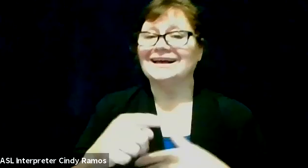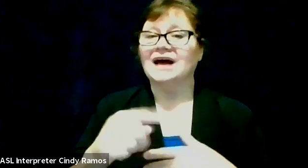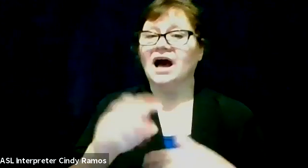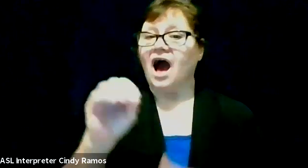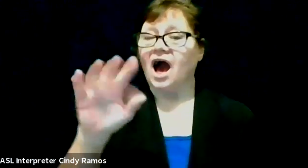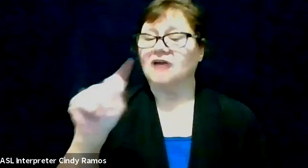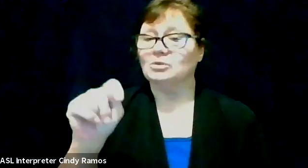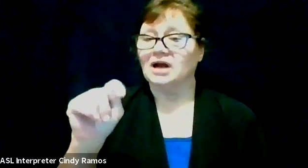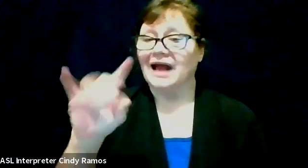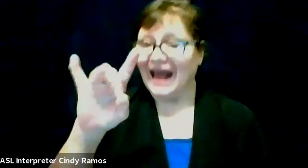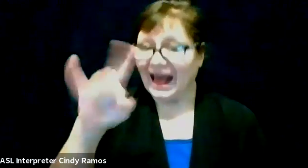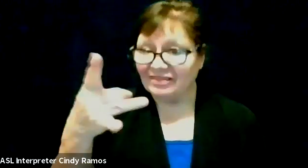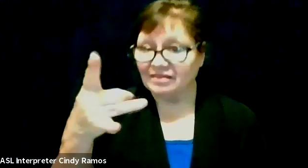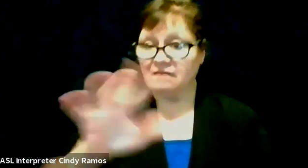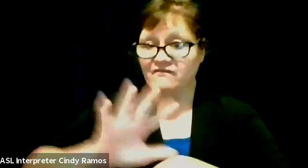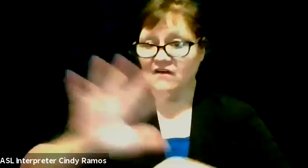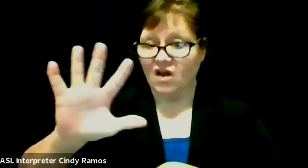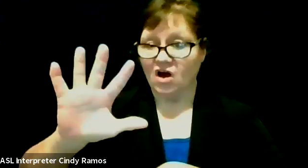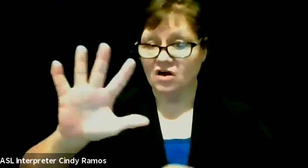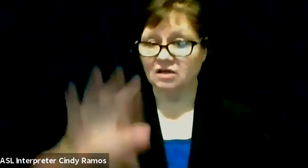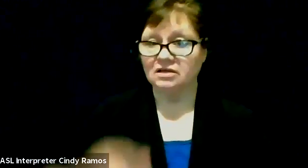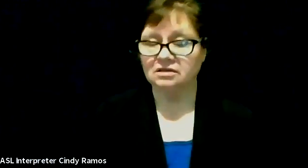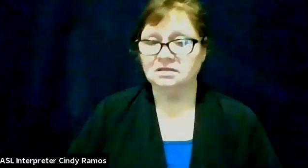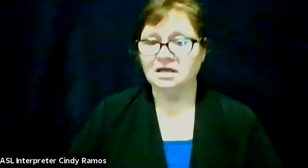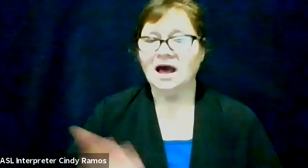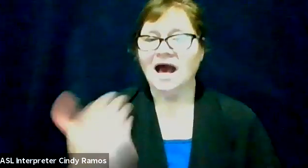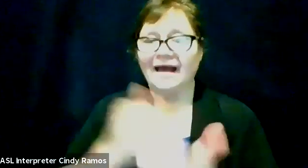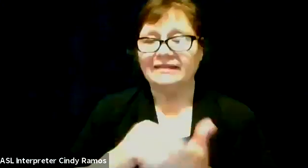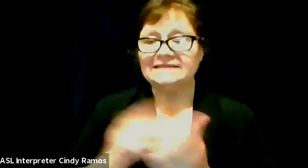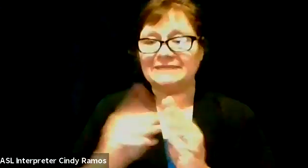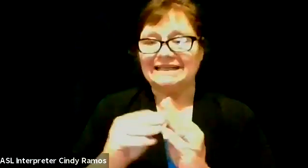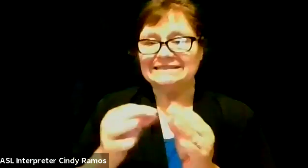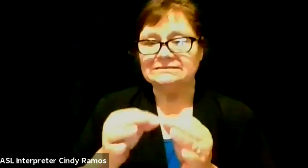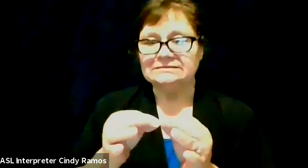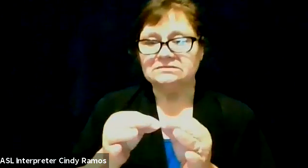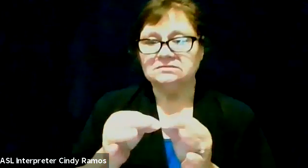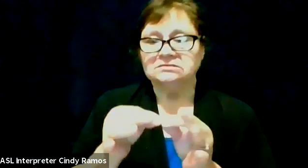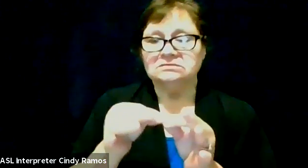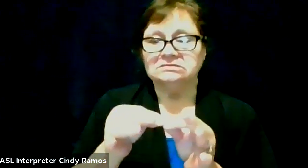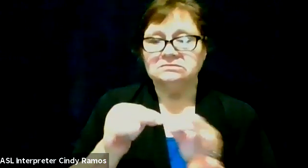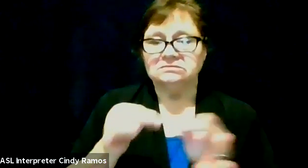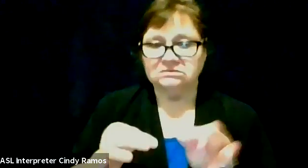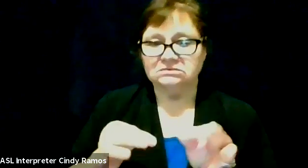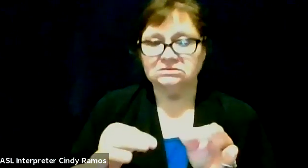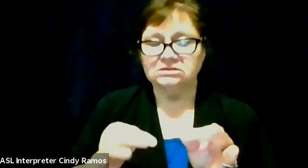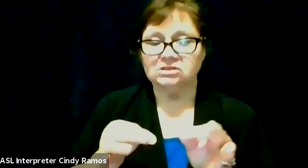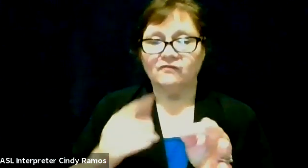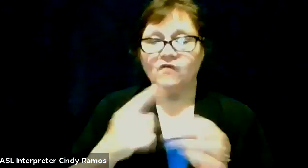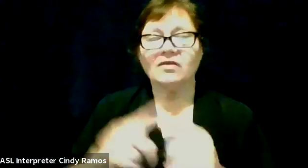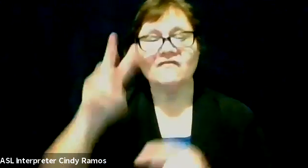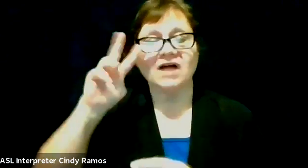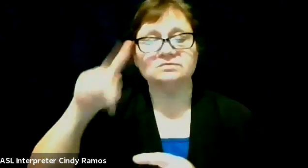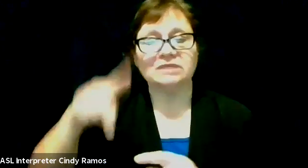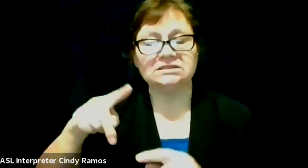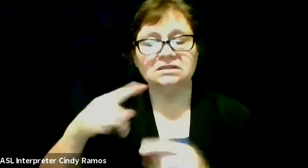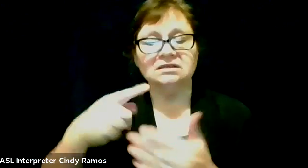8th at 5 p.m. Again, we moved this meeting back a day to accommodate the historic upcoming vice presidential debate that